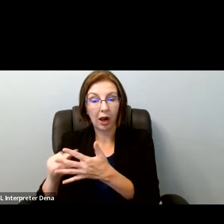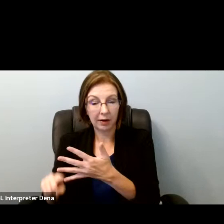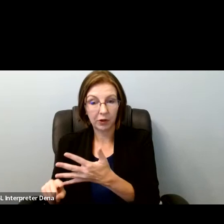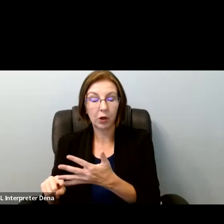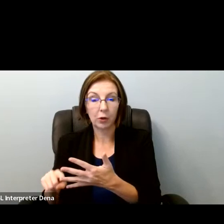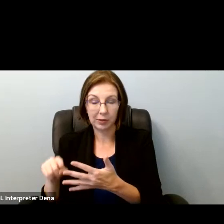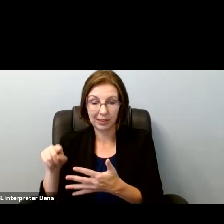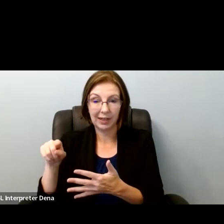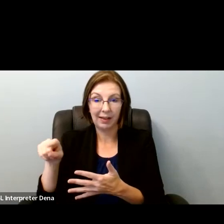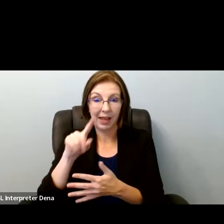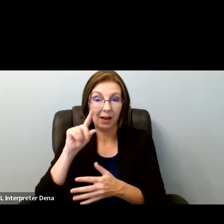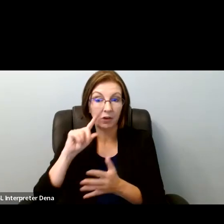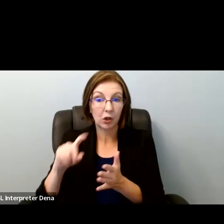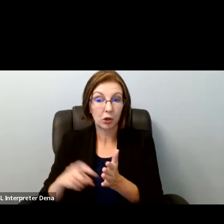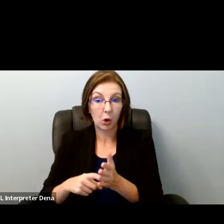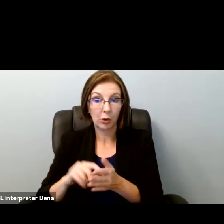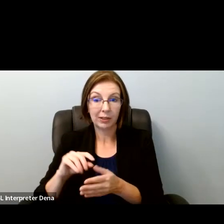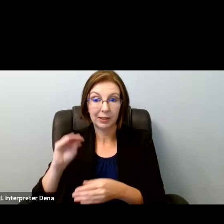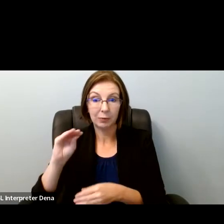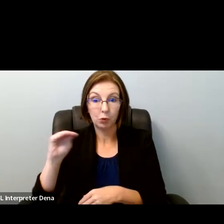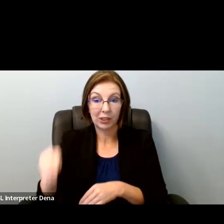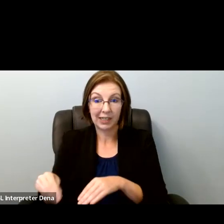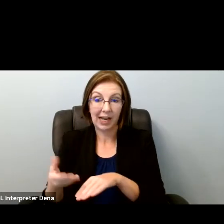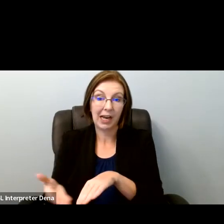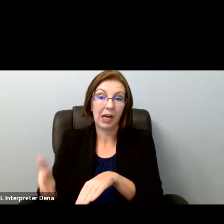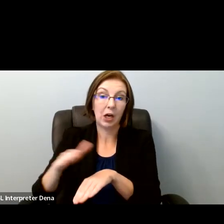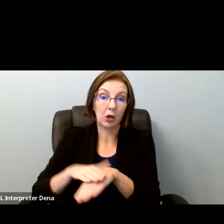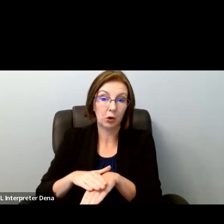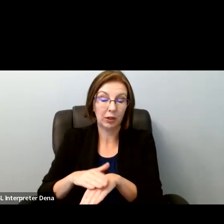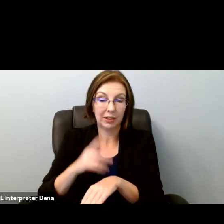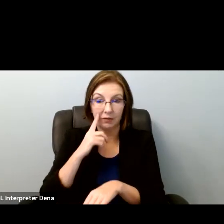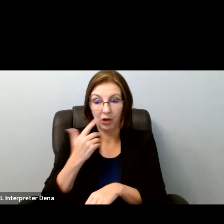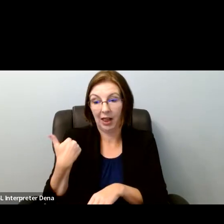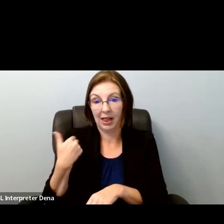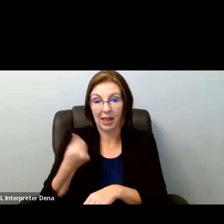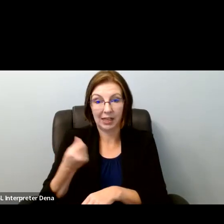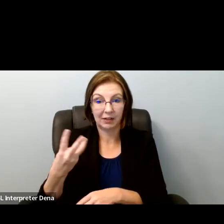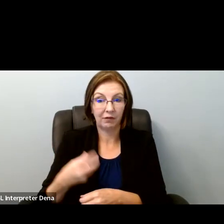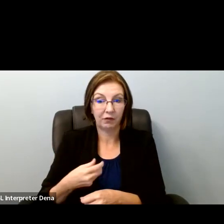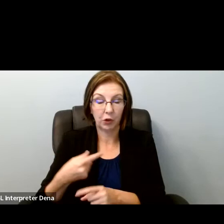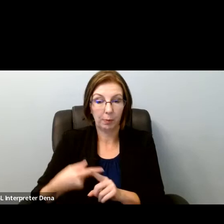seen a significant increase, especially over the last few months.